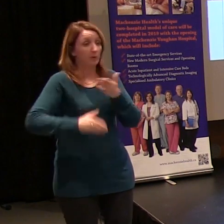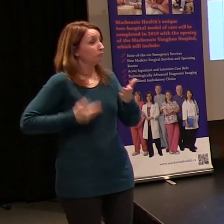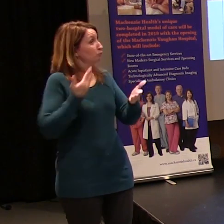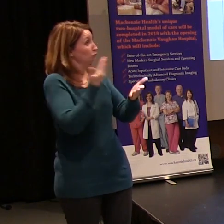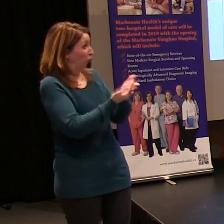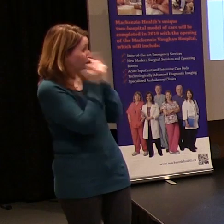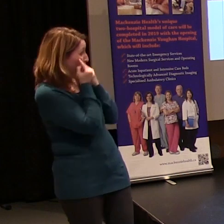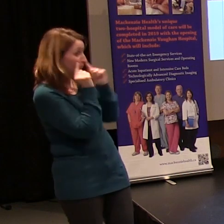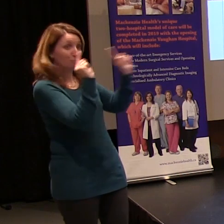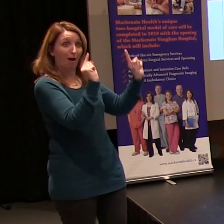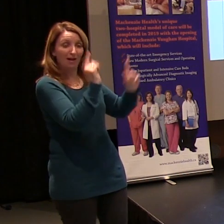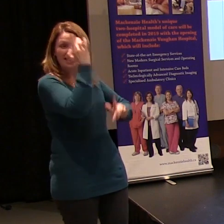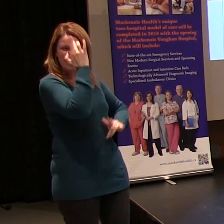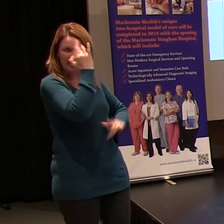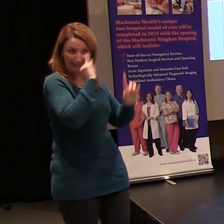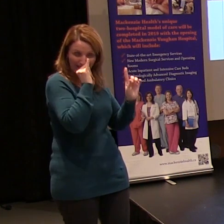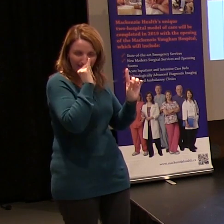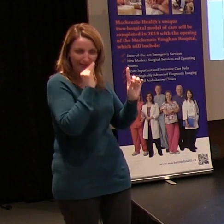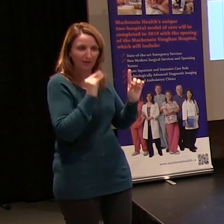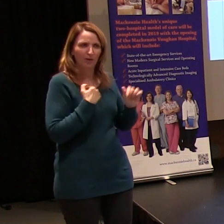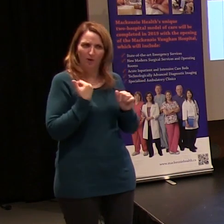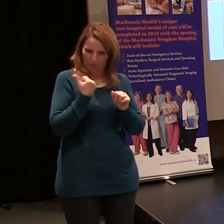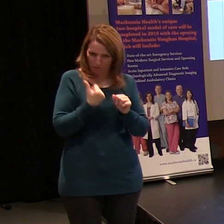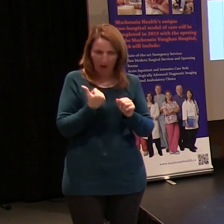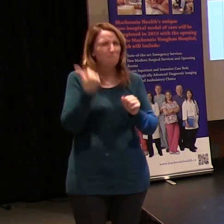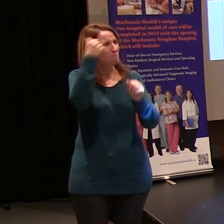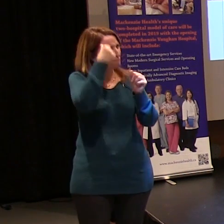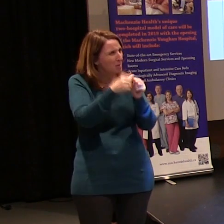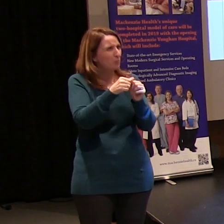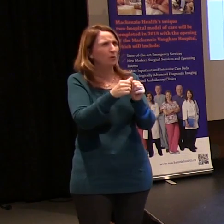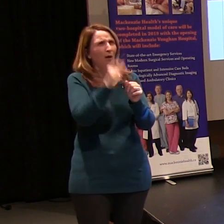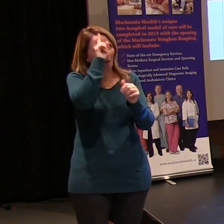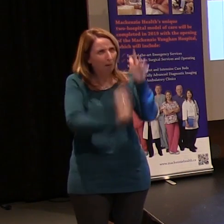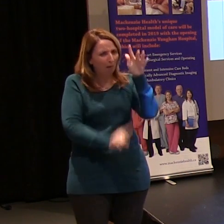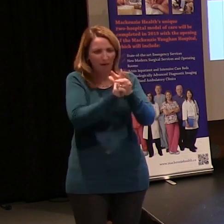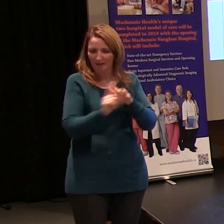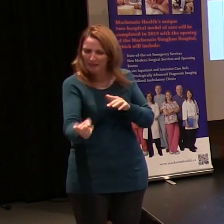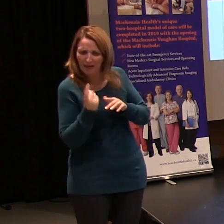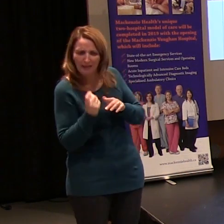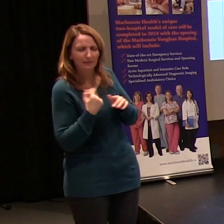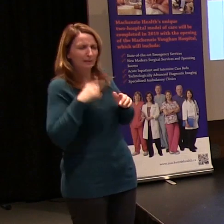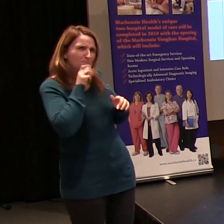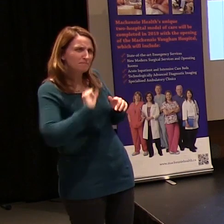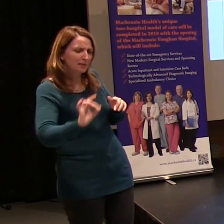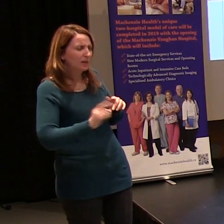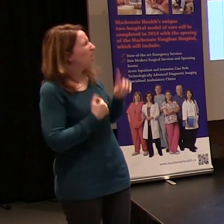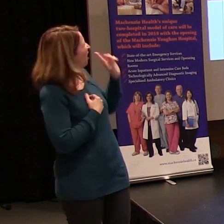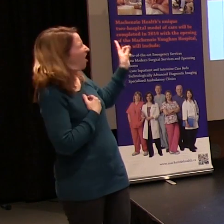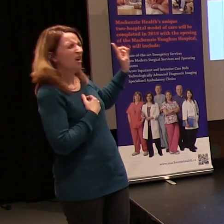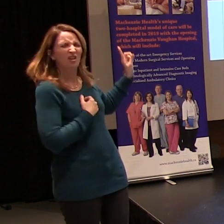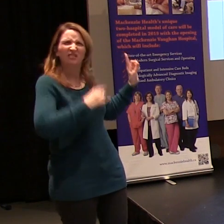Kids. And what is the question that he's asking me as 8 years old? He say, "Dad, where is